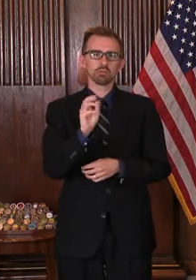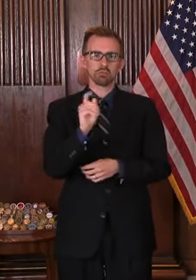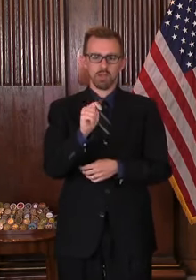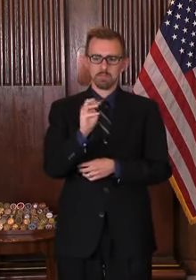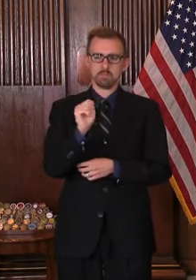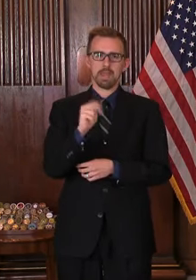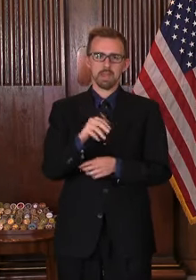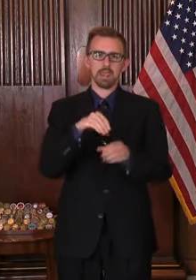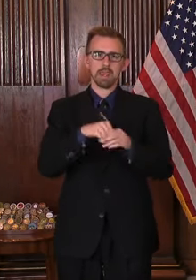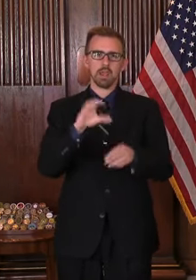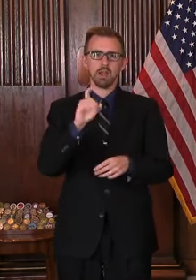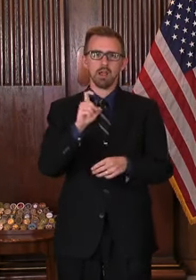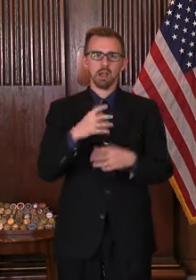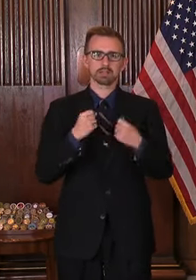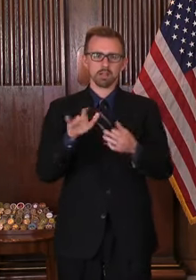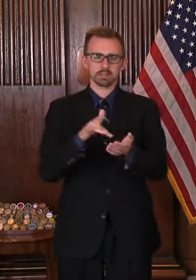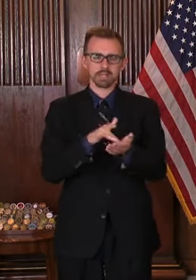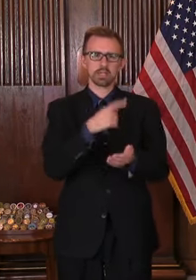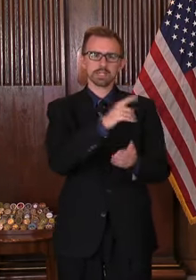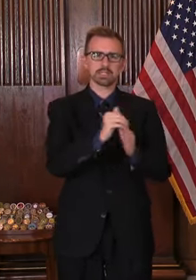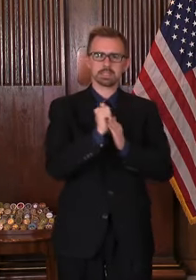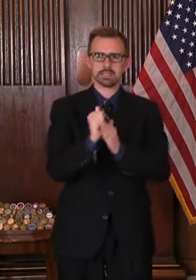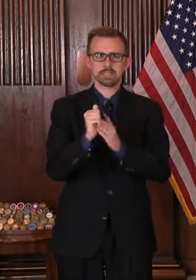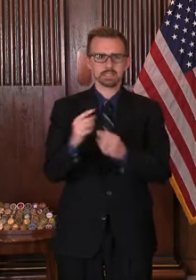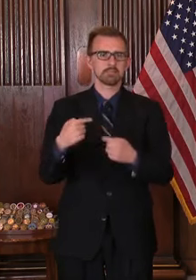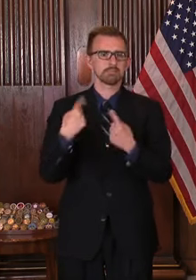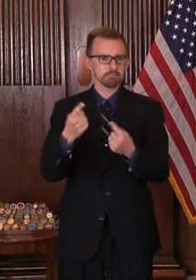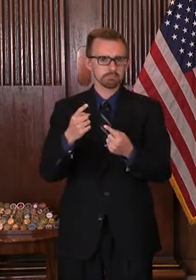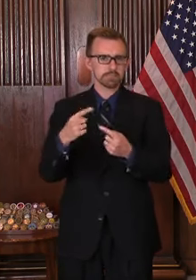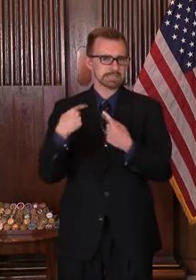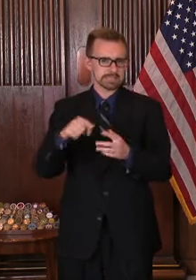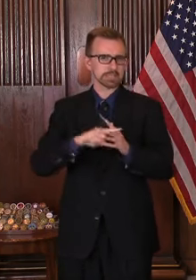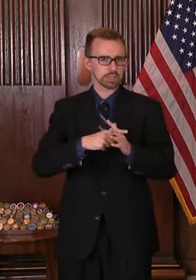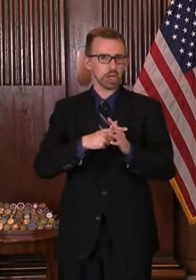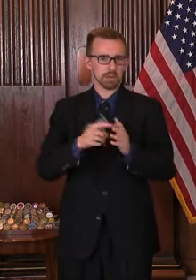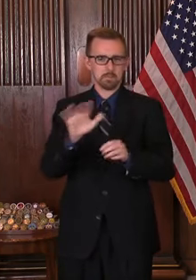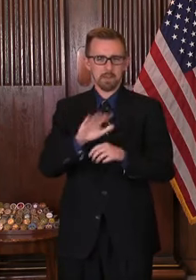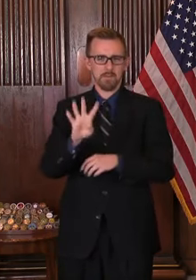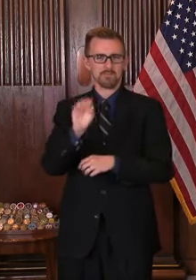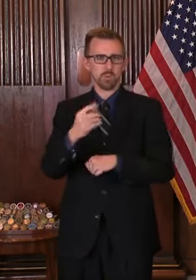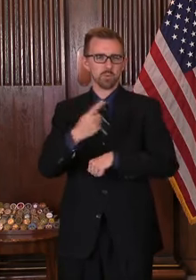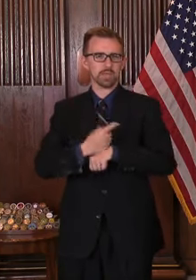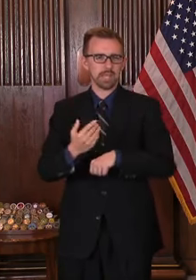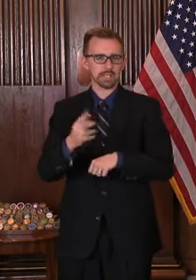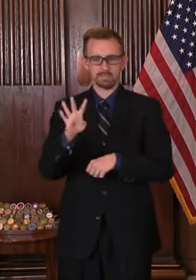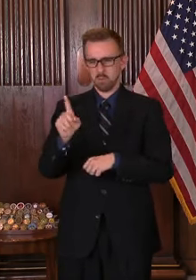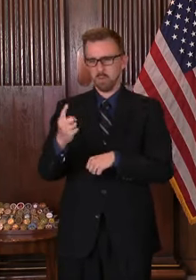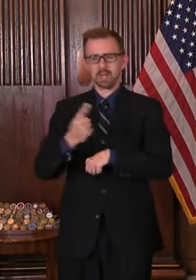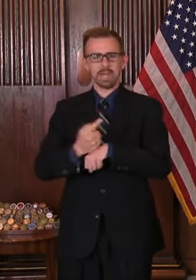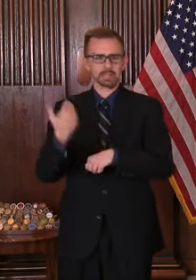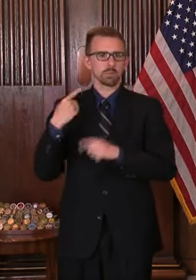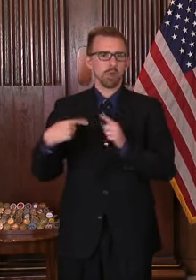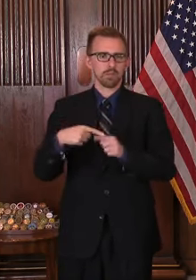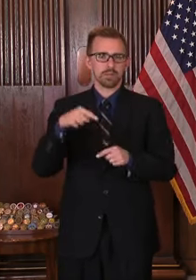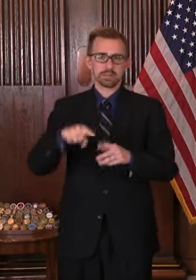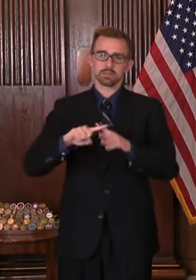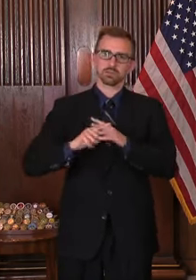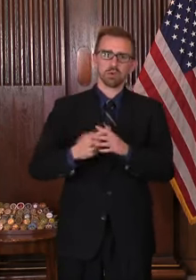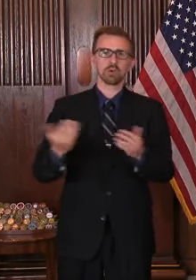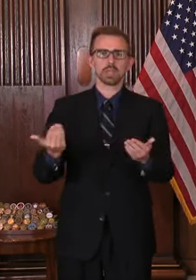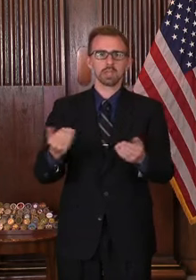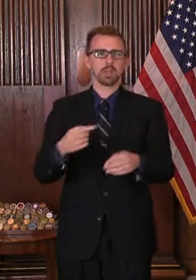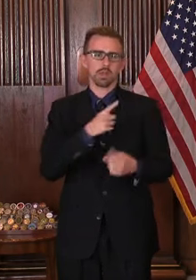Center has been a leader when this all began a short time ago, of about 40 days ago, 41 days ago when this all started. What